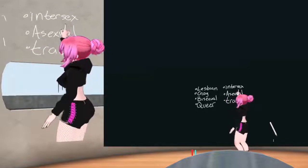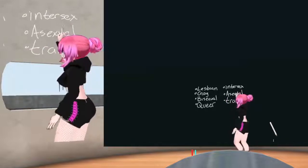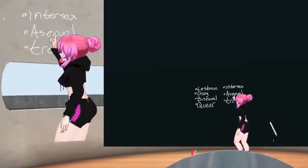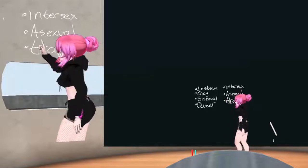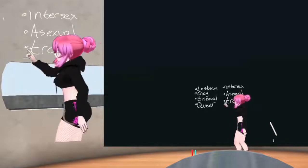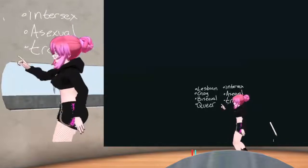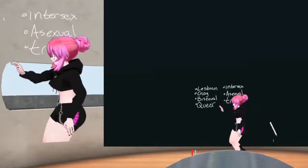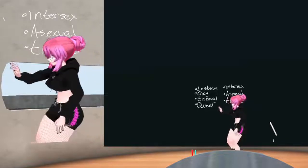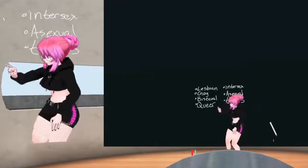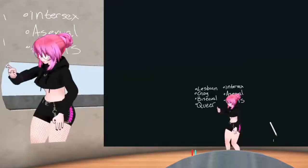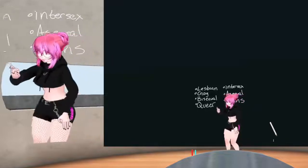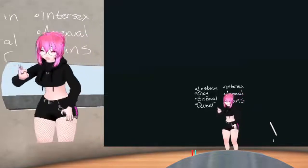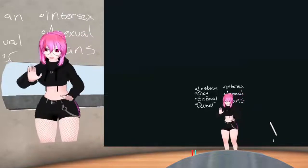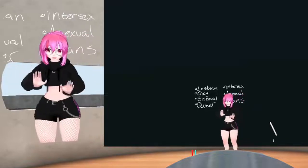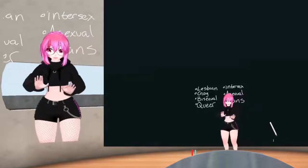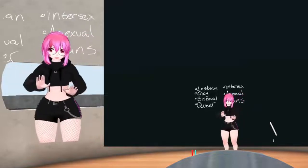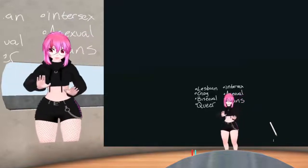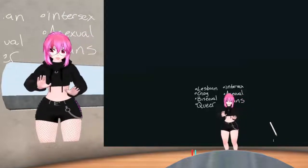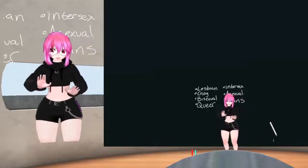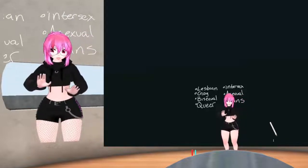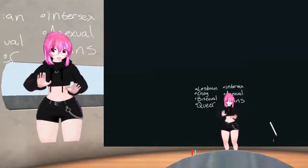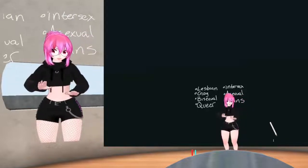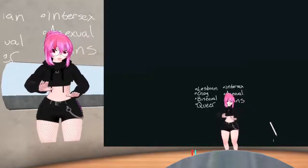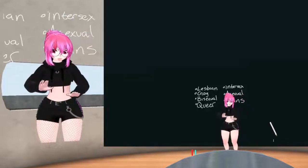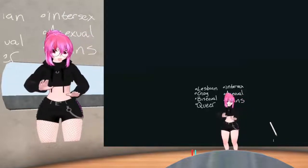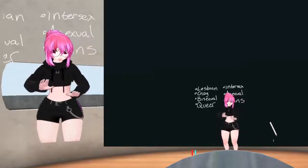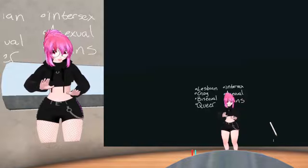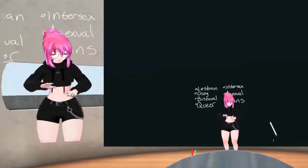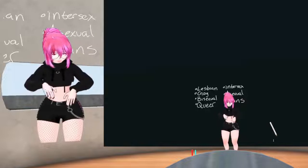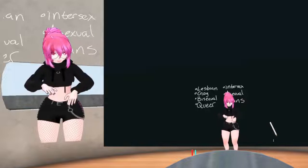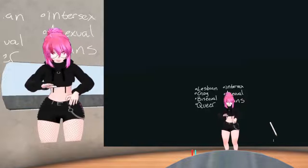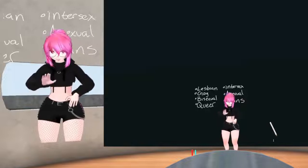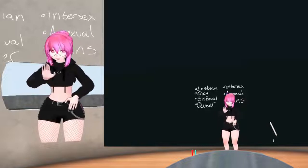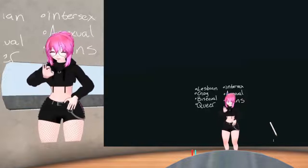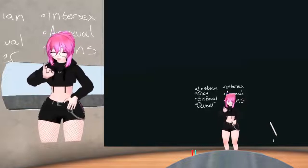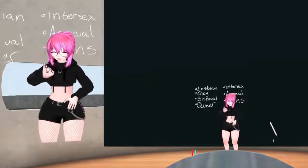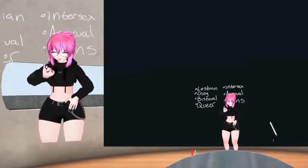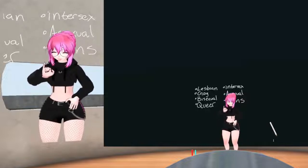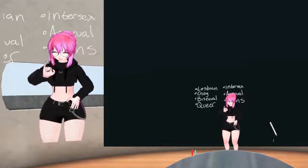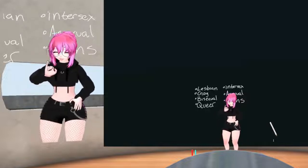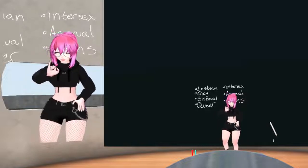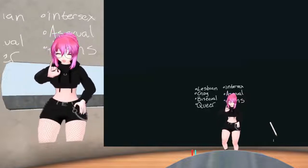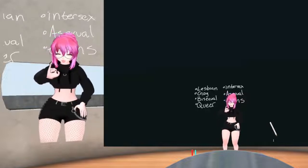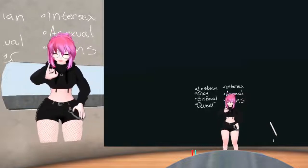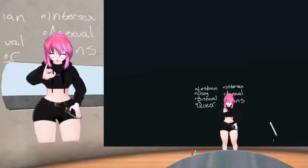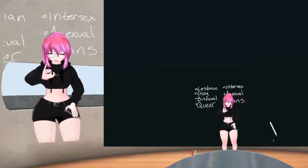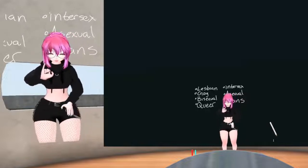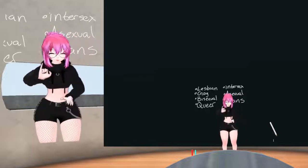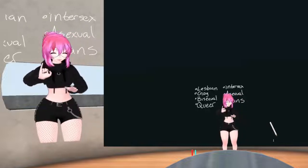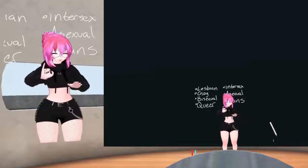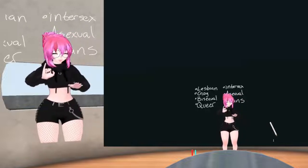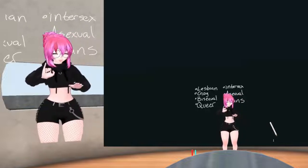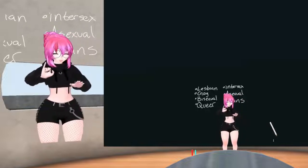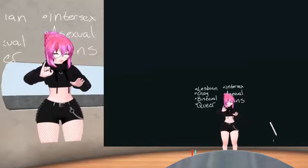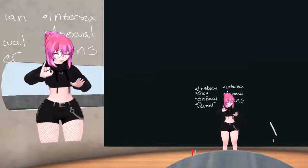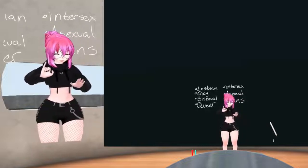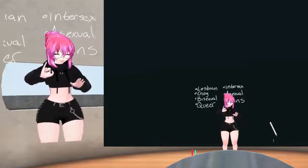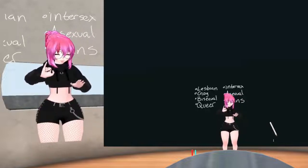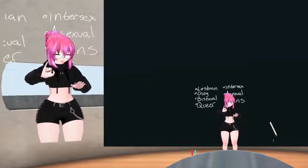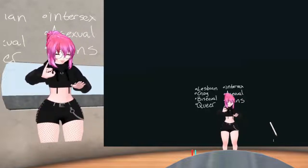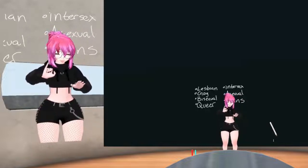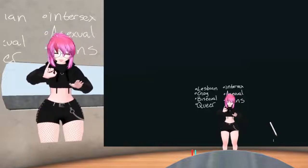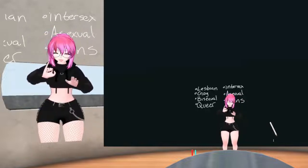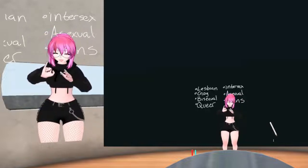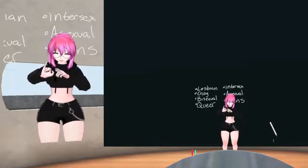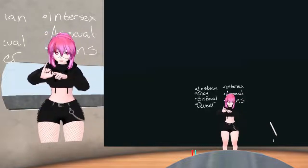intersex is, this one's pretty hard even if you have index. So it's an I hand. I'm going to say the hand shapes